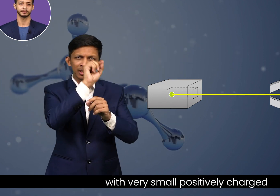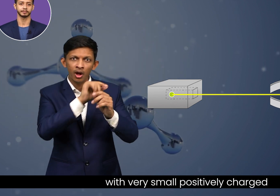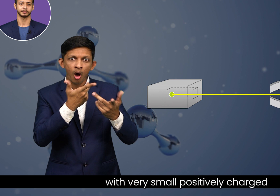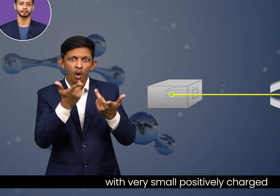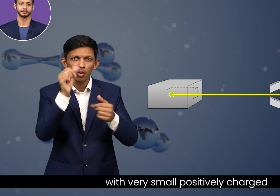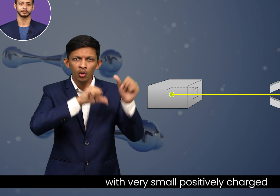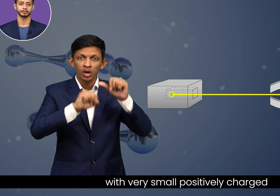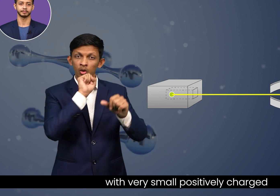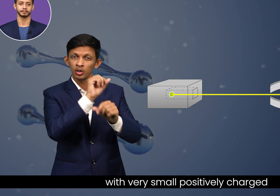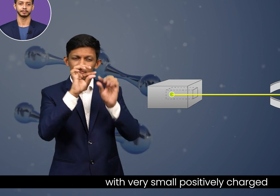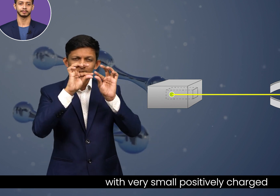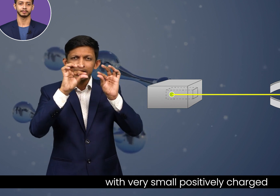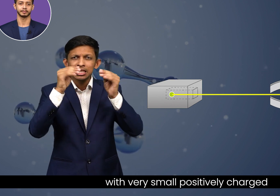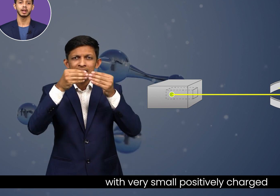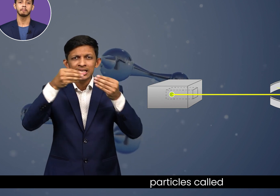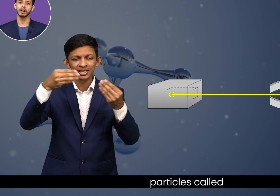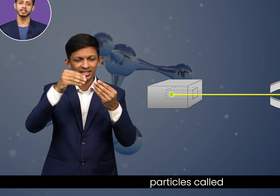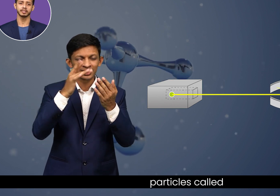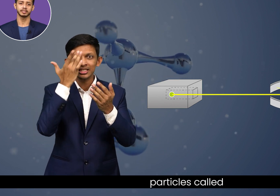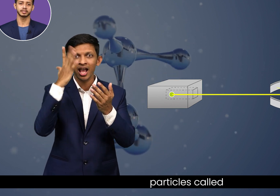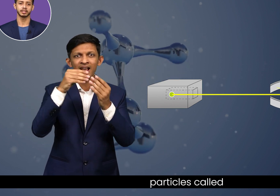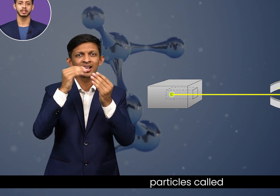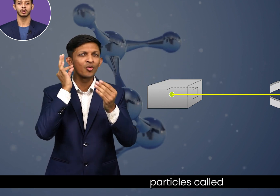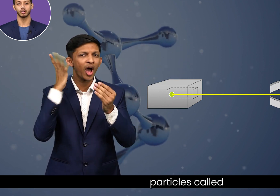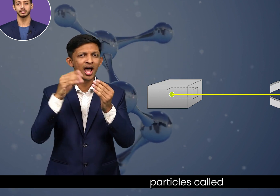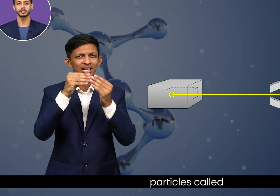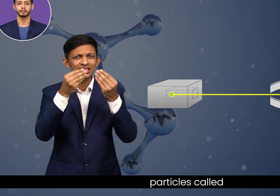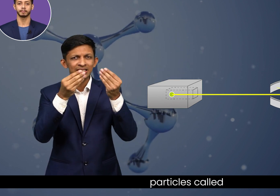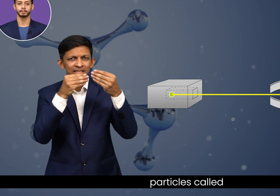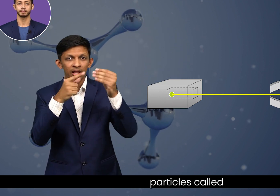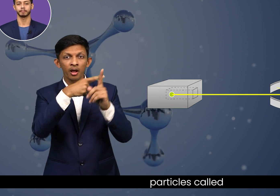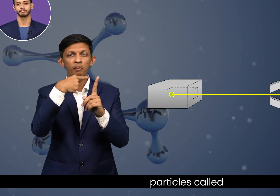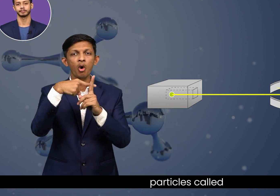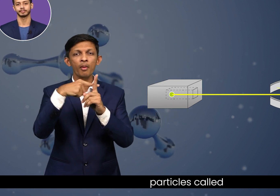particles called